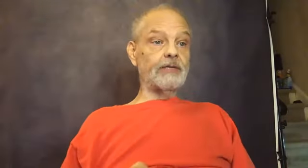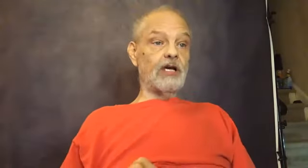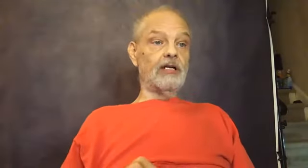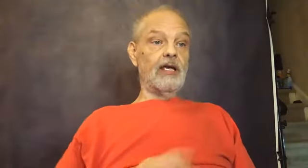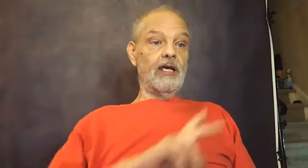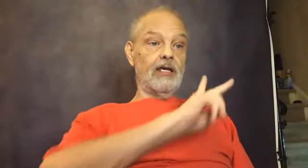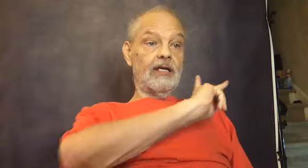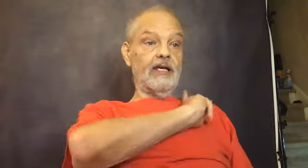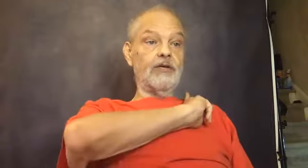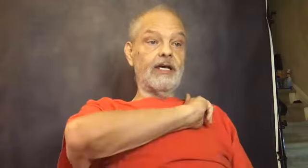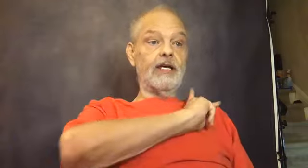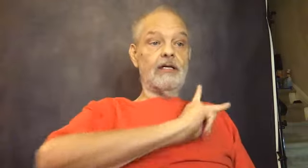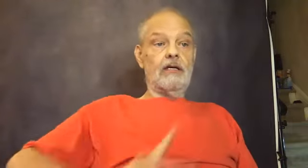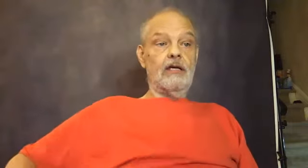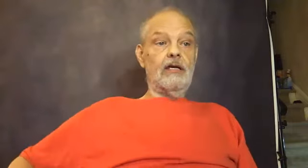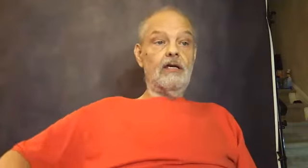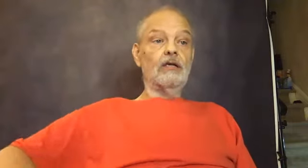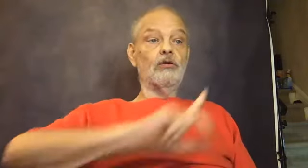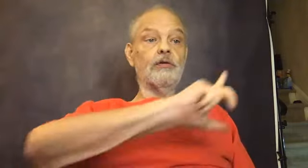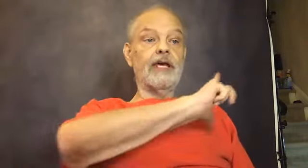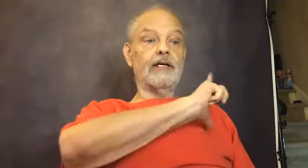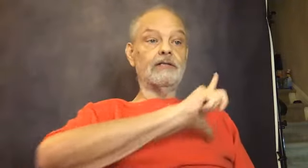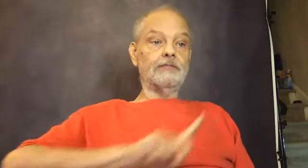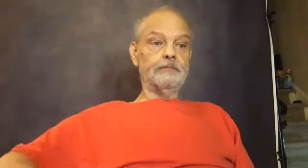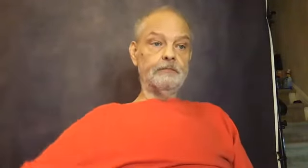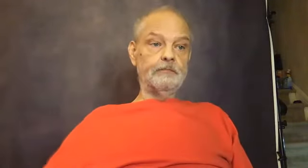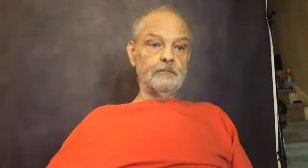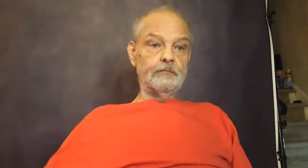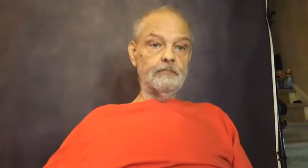sign. King with a K, lord with a L.